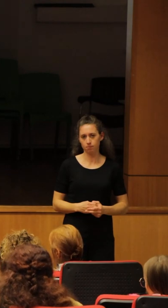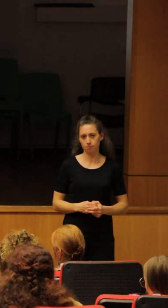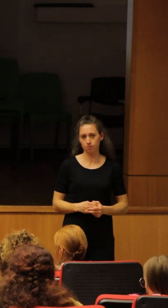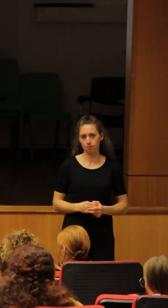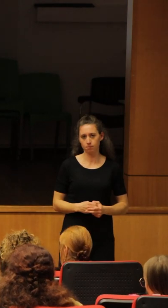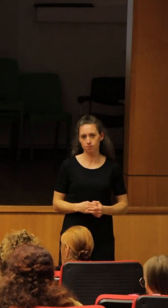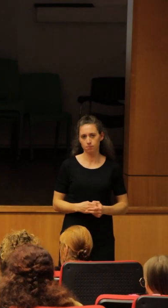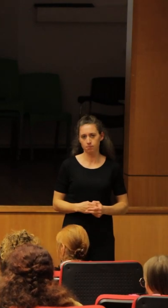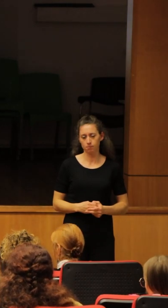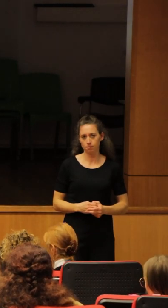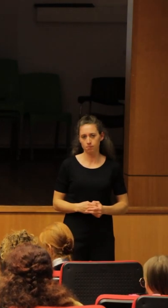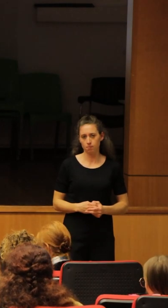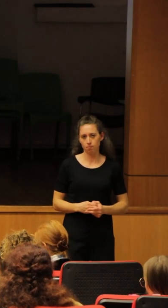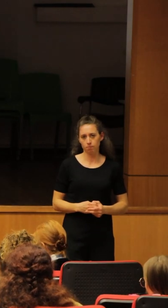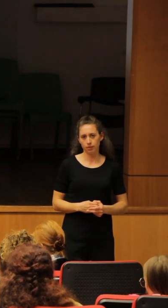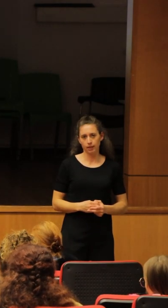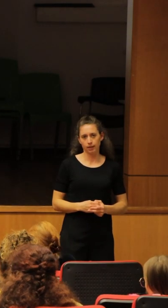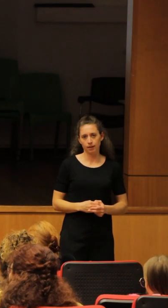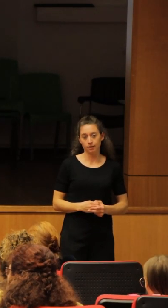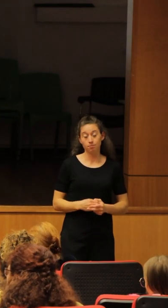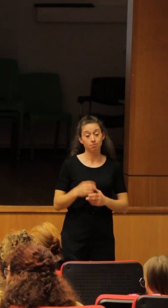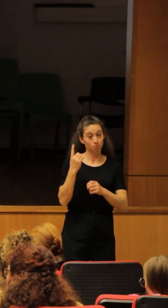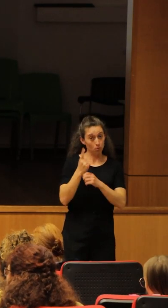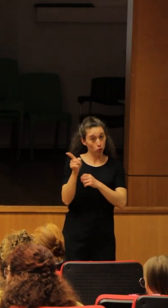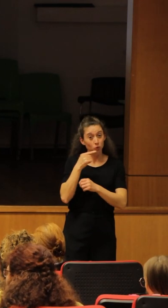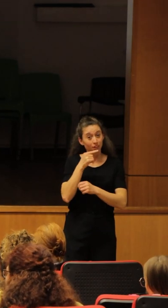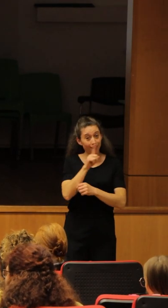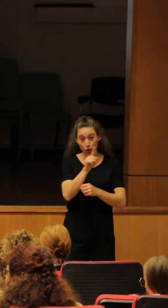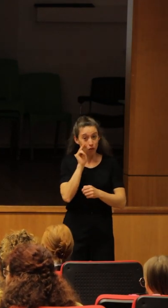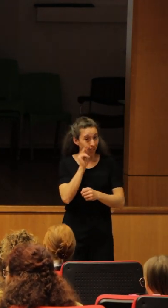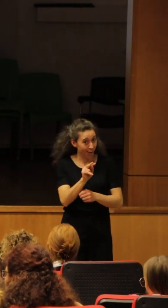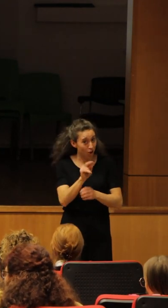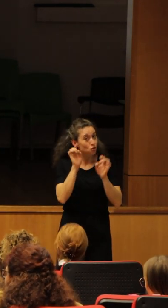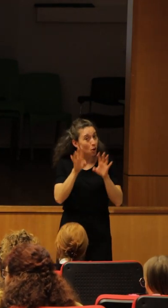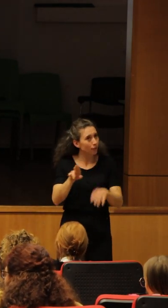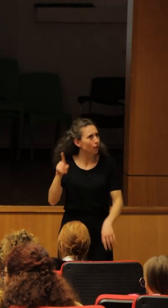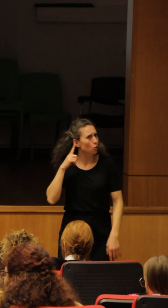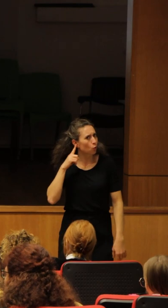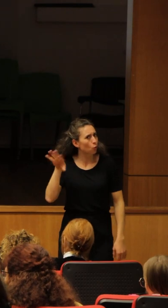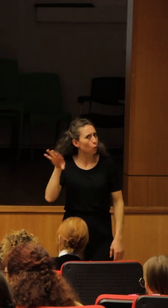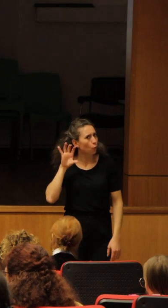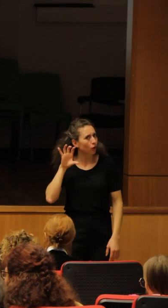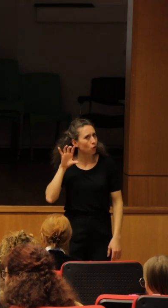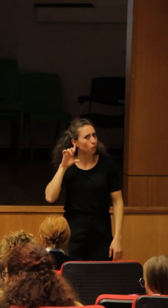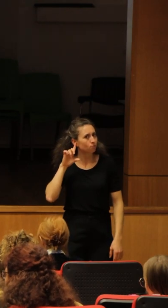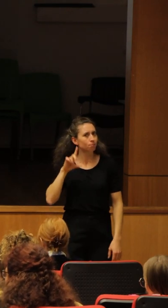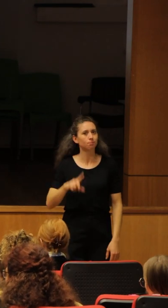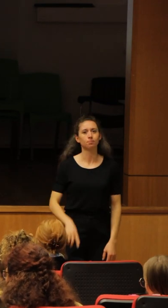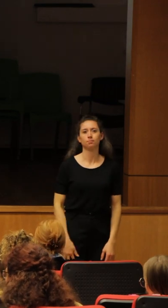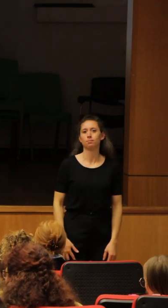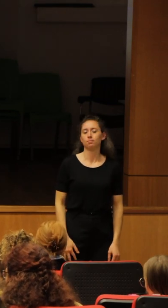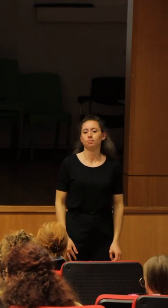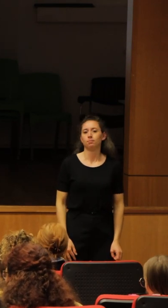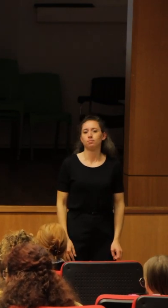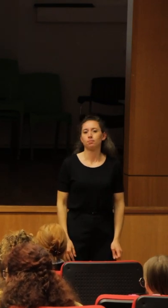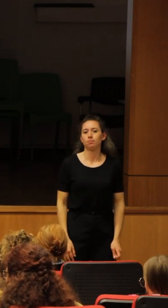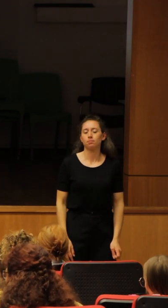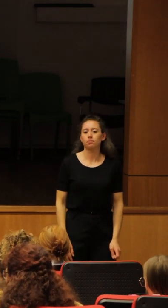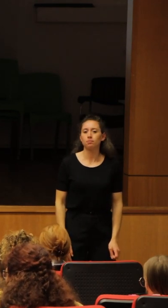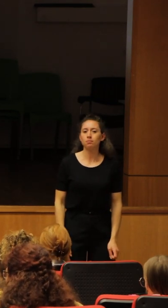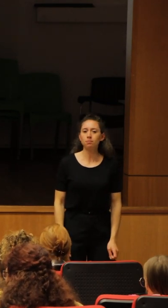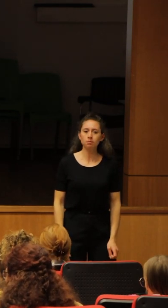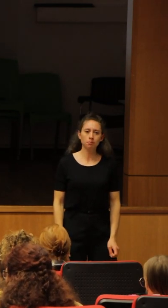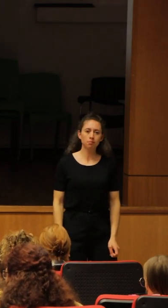I don't see that, I hear that you. Primero dijiste que no la veías, que solo la escuchabas. So the result for somebody here is something that